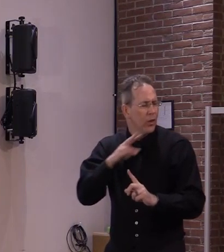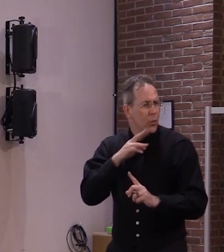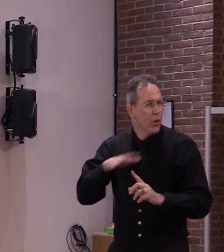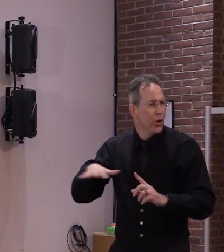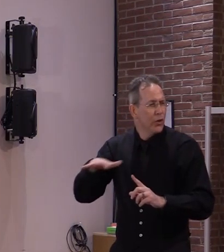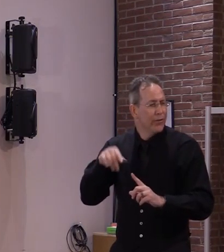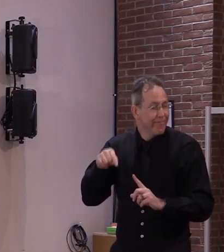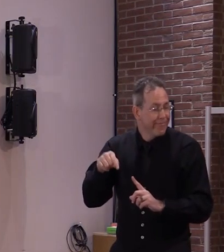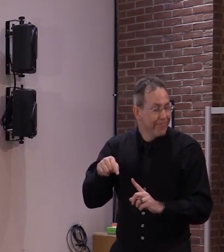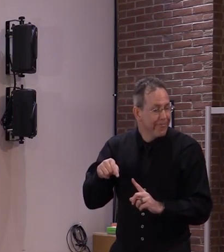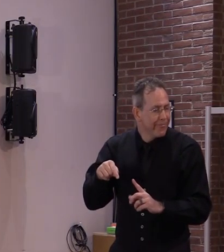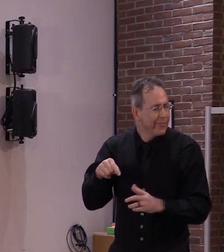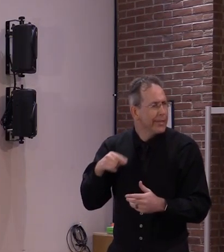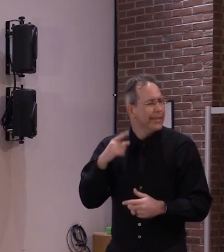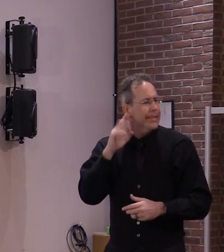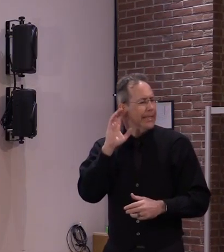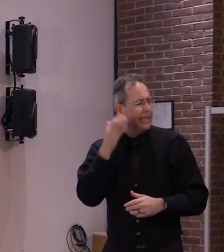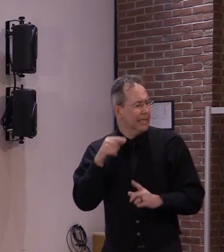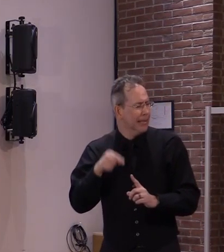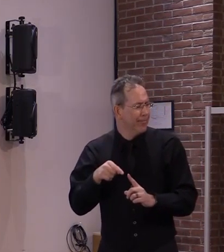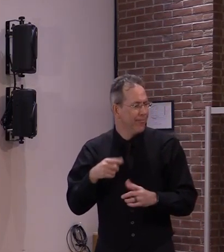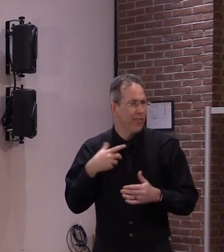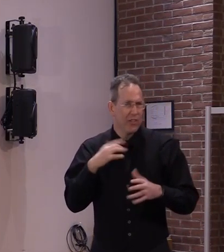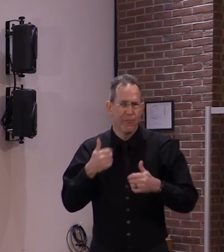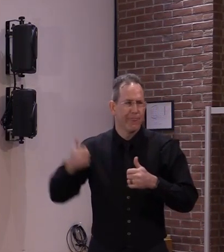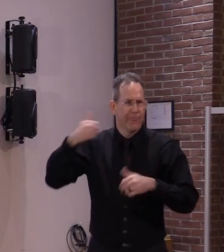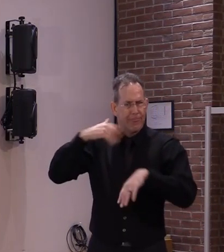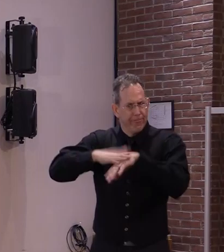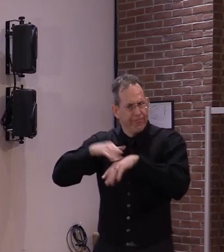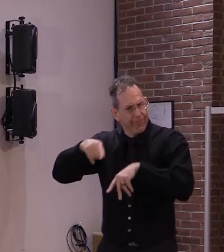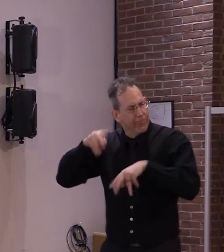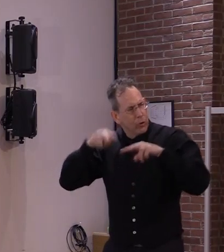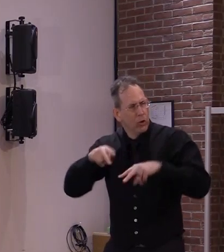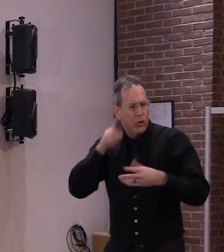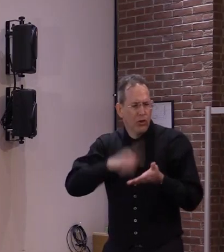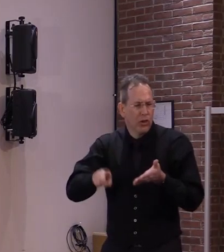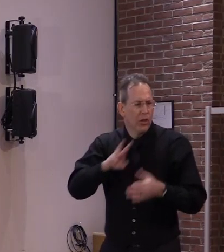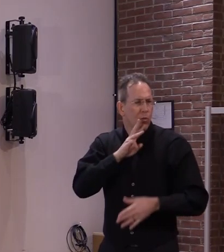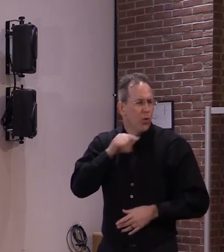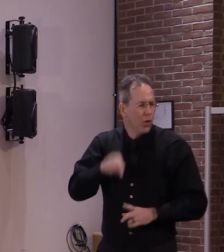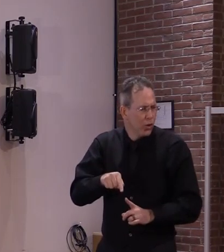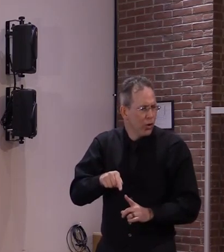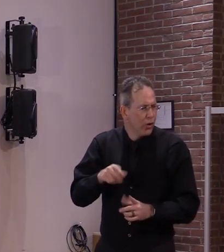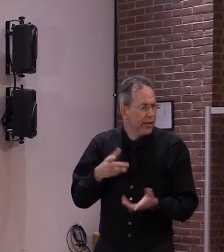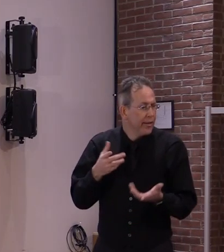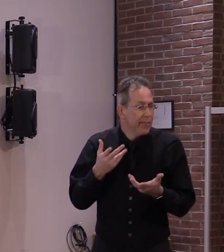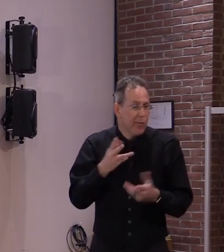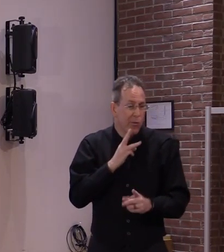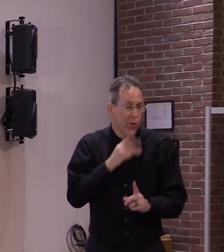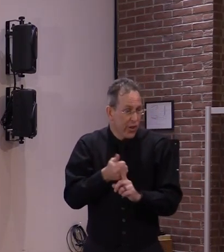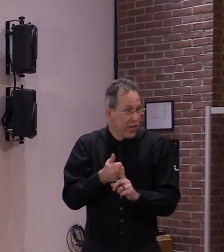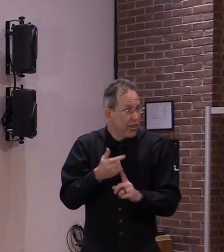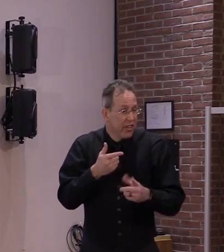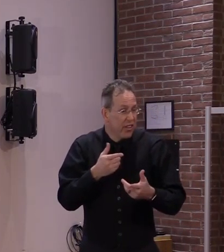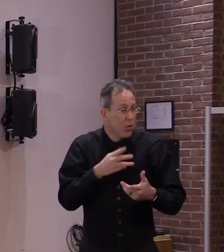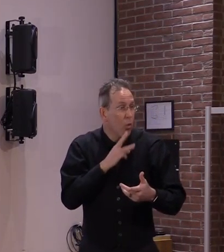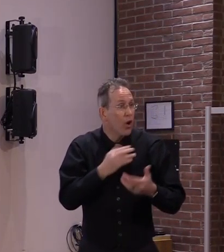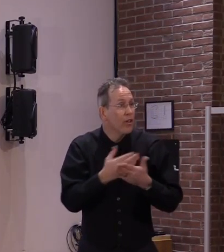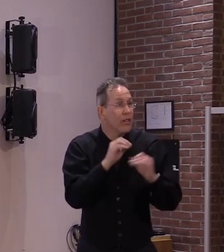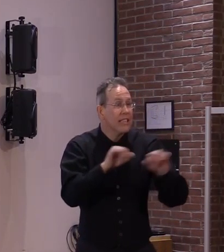reduce programming, cut their numbers, and take childcare away from local families until the water system is installed. Neck of the Woods is